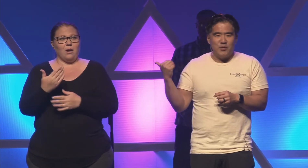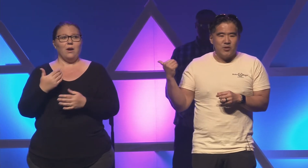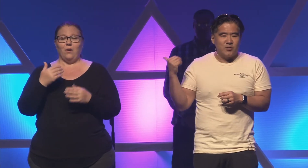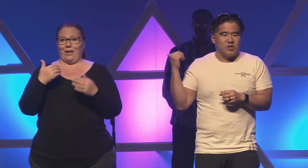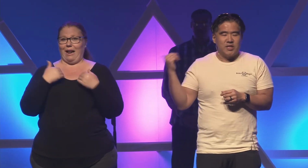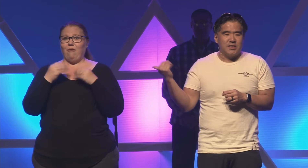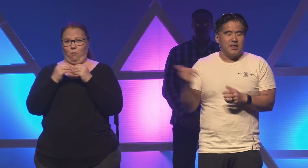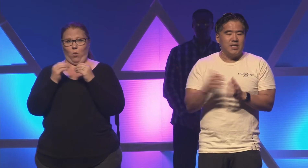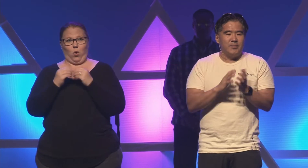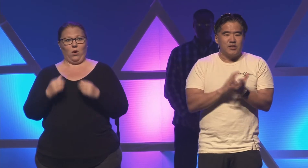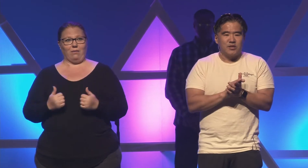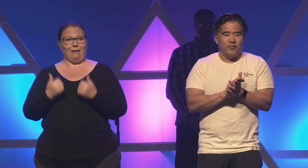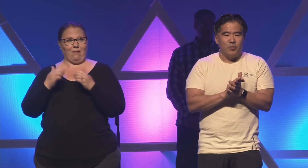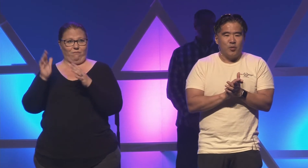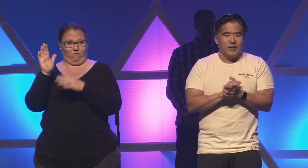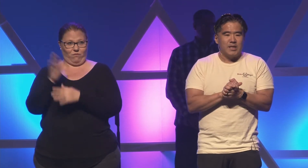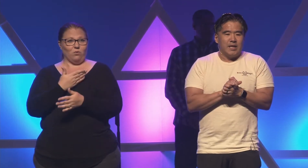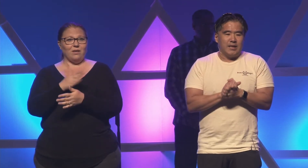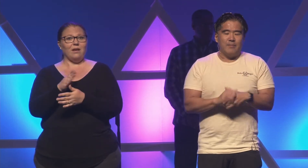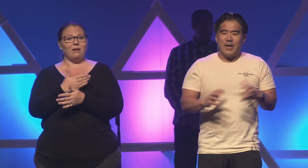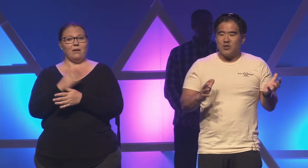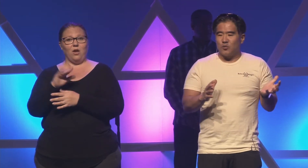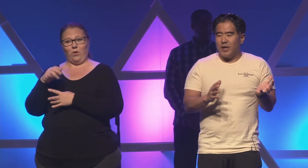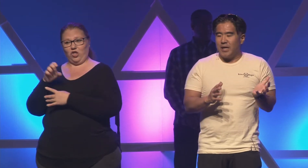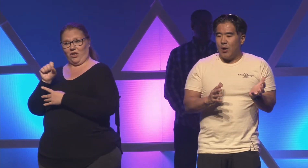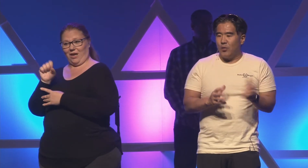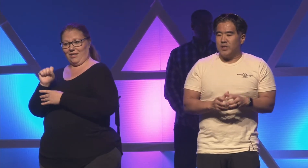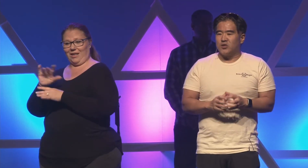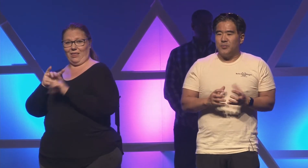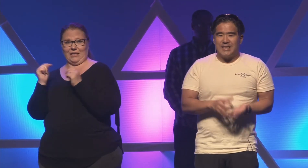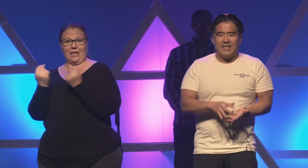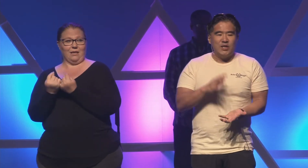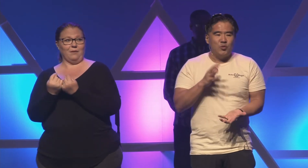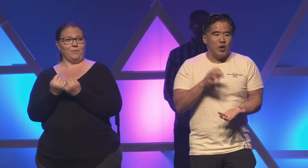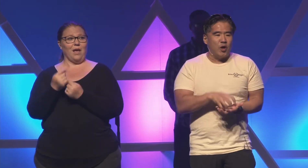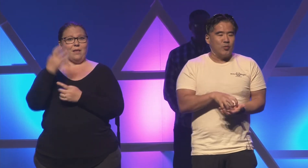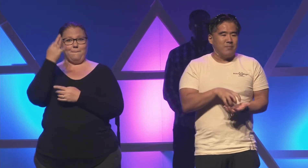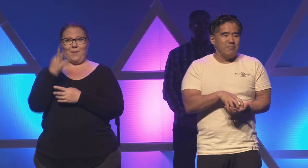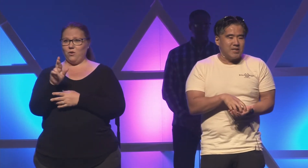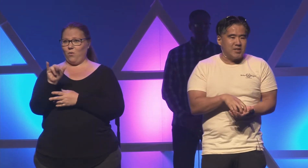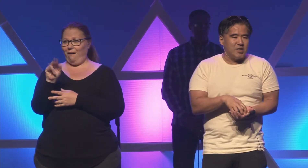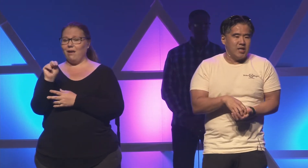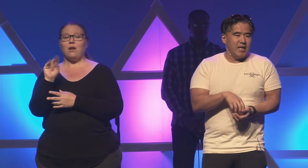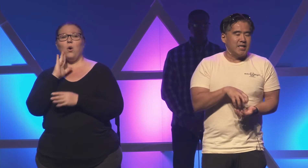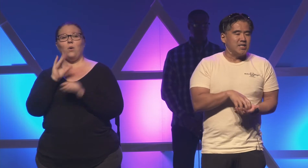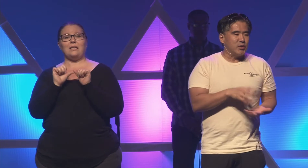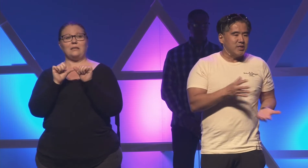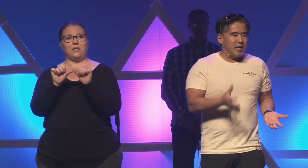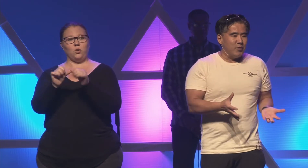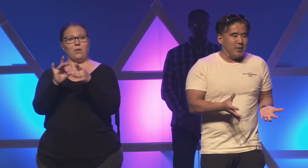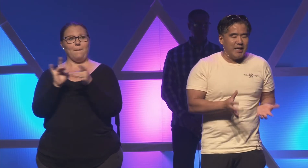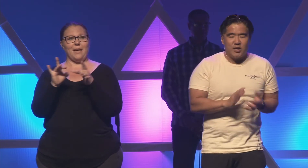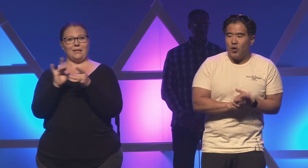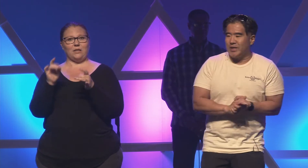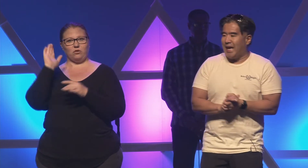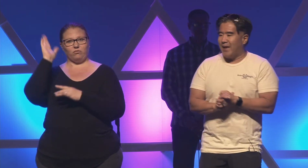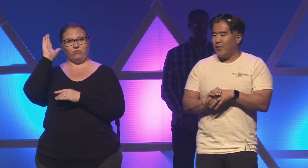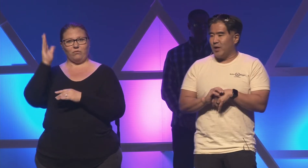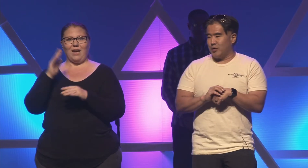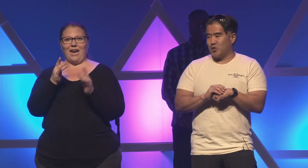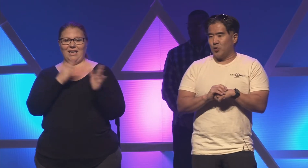live music with Jess and the team in just a few moments. And then Pastor Ryan Howell is going to be continuing on with a message in a series that we've been in